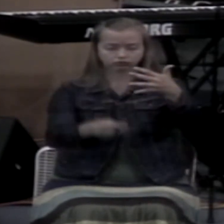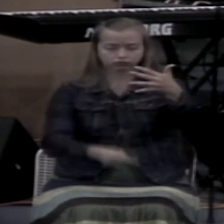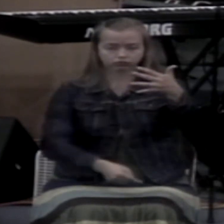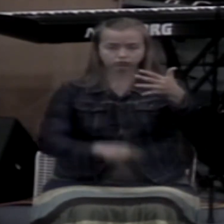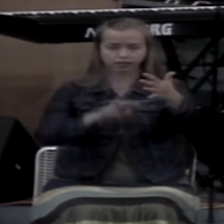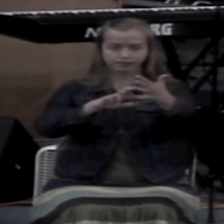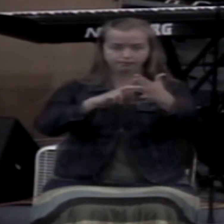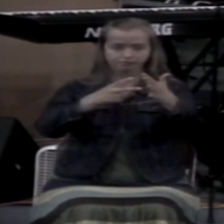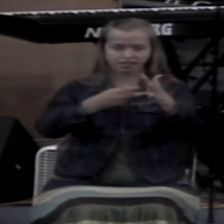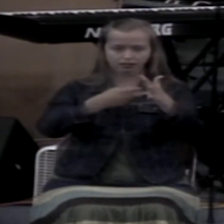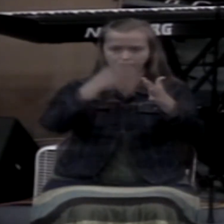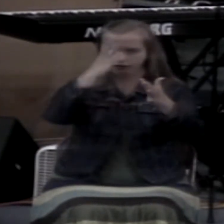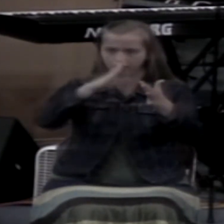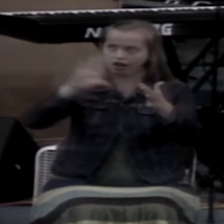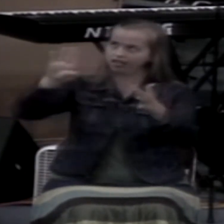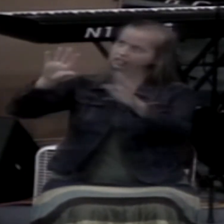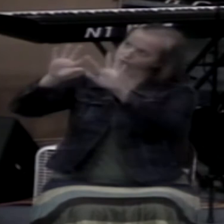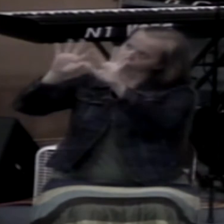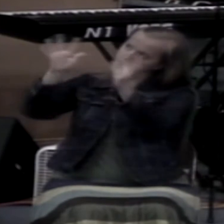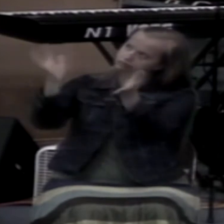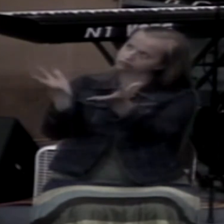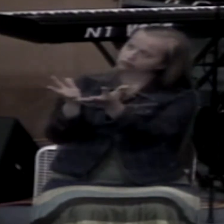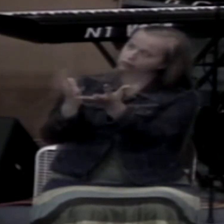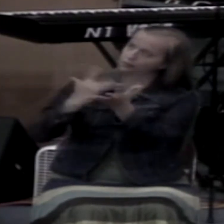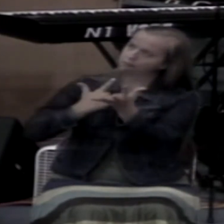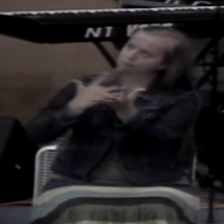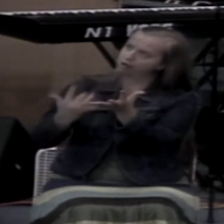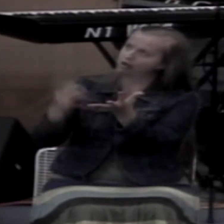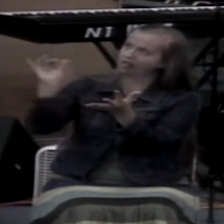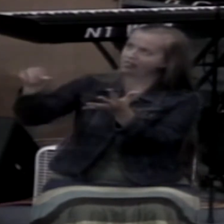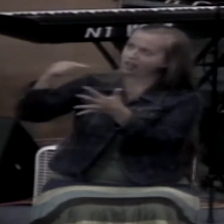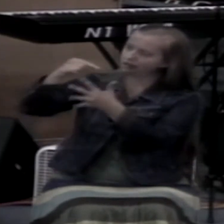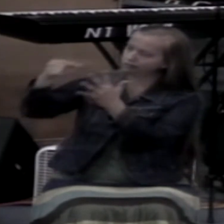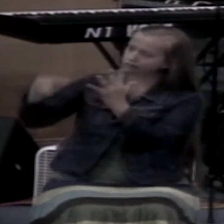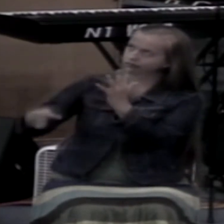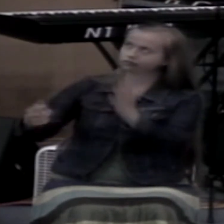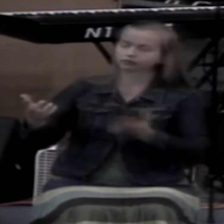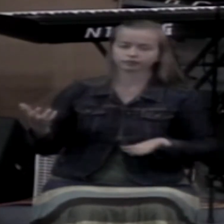is love. 1 Corinthians 13 is a love chapter.